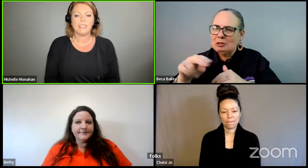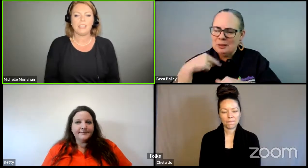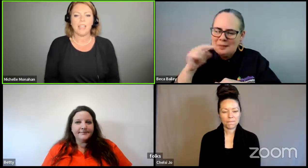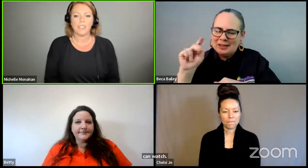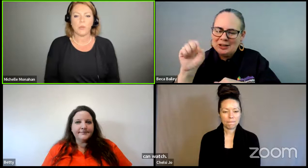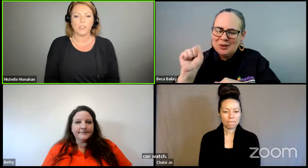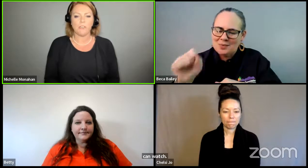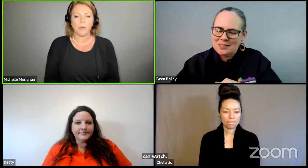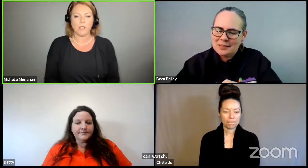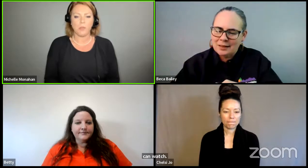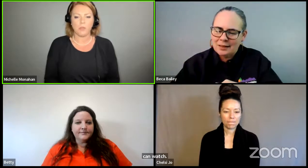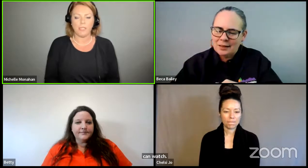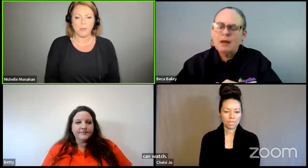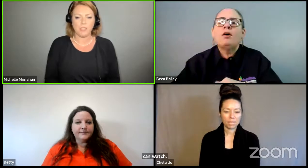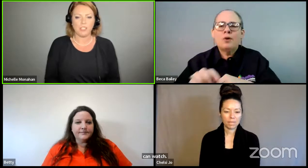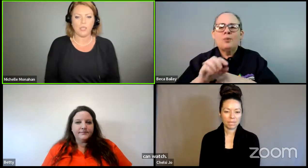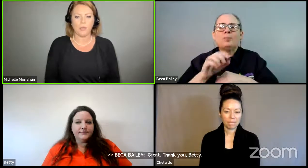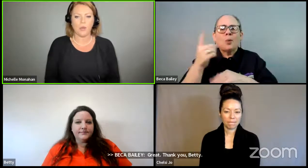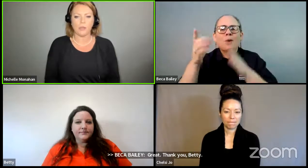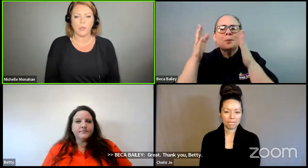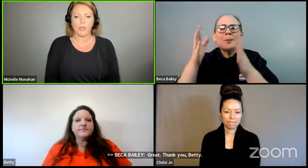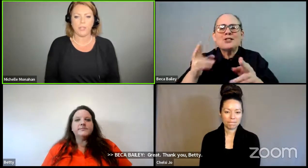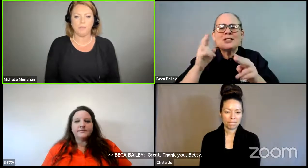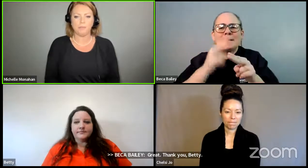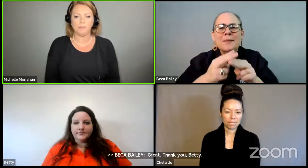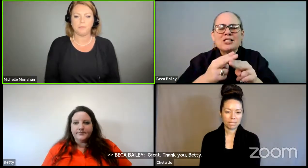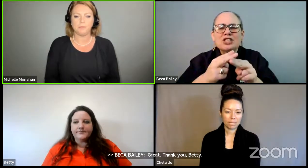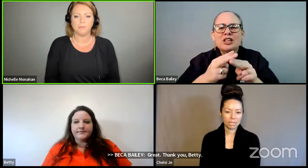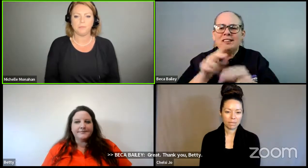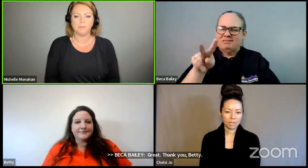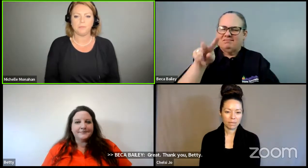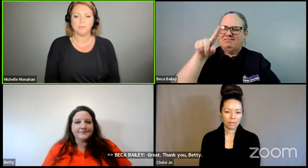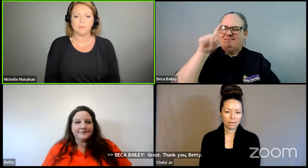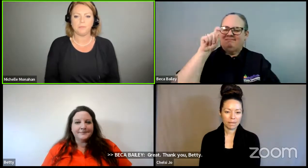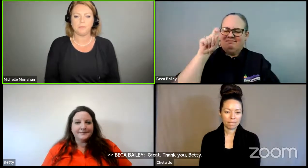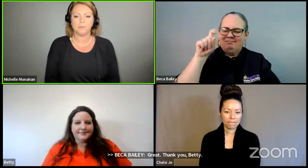That leads to the last question from our community. Let me just look at my notes quickly.